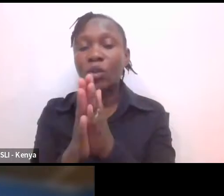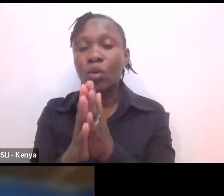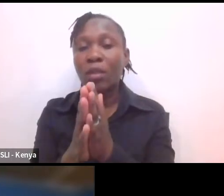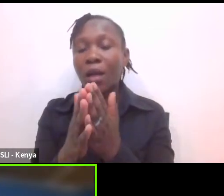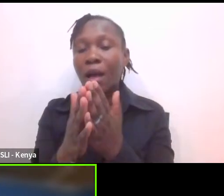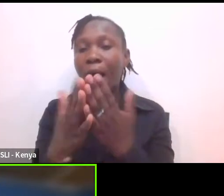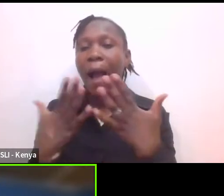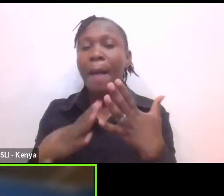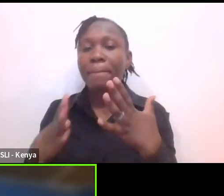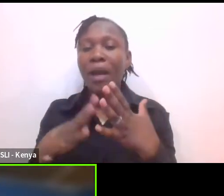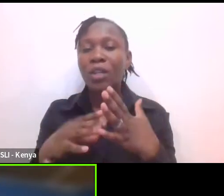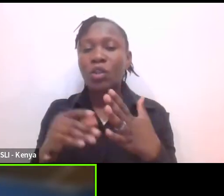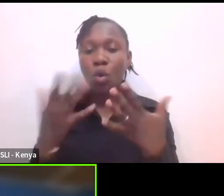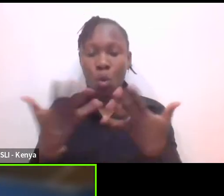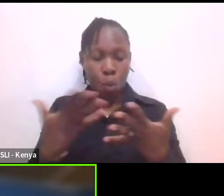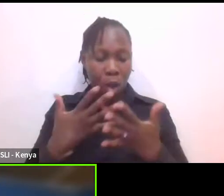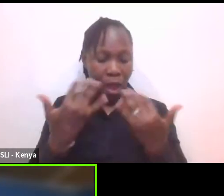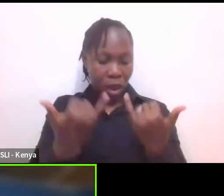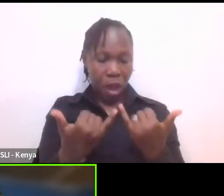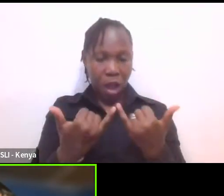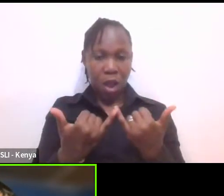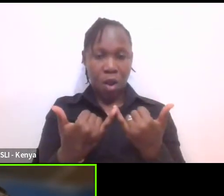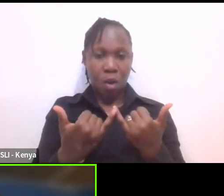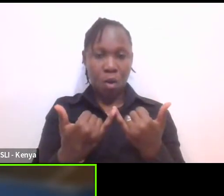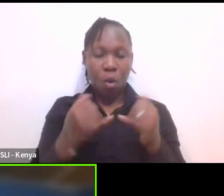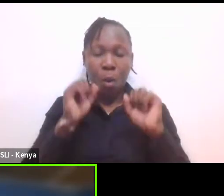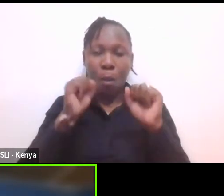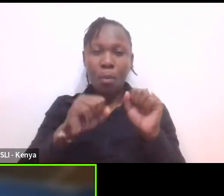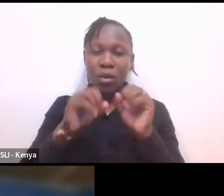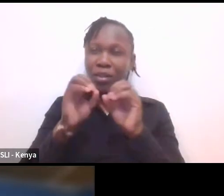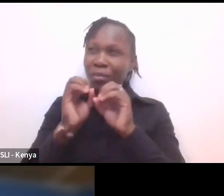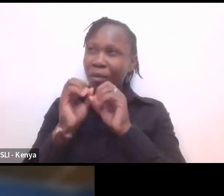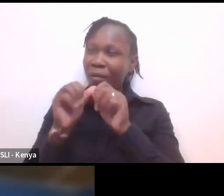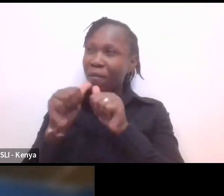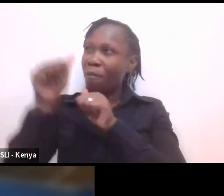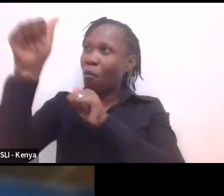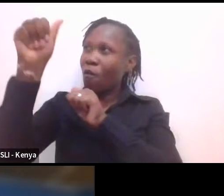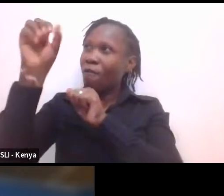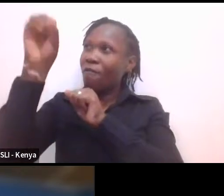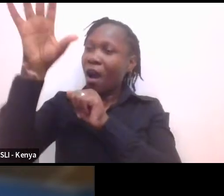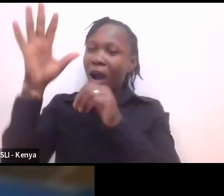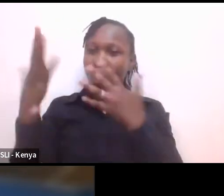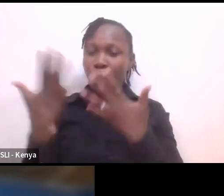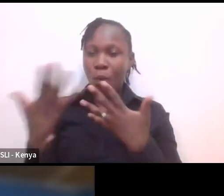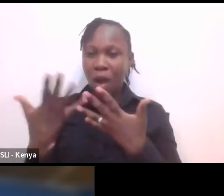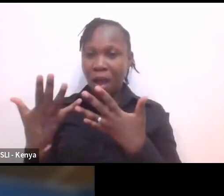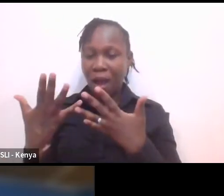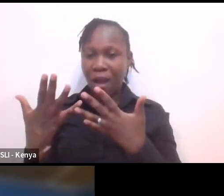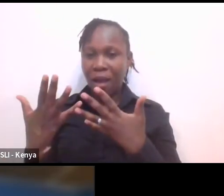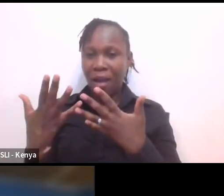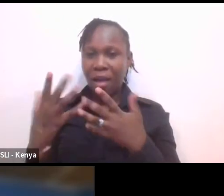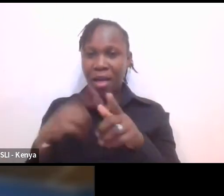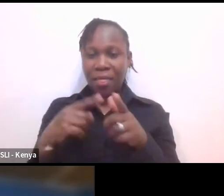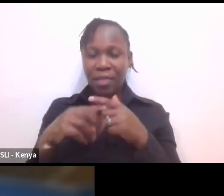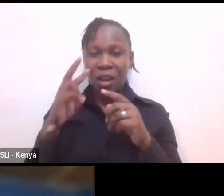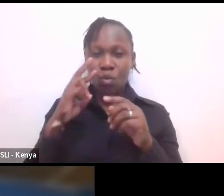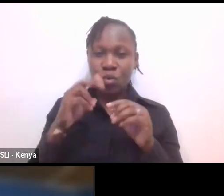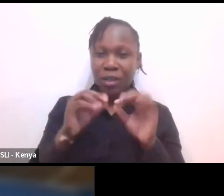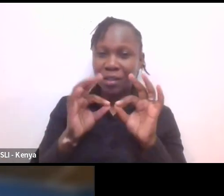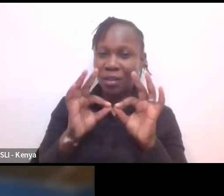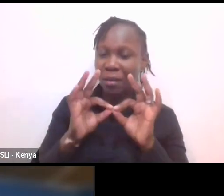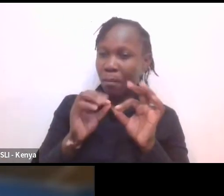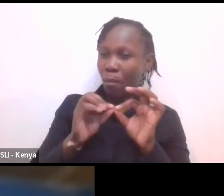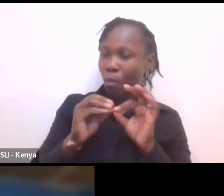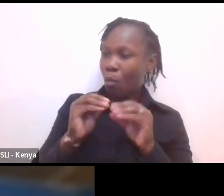at? Where can they be? What are their issues? Okay, now let's go. And that's for me